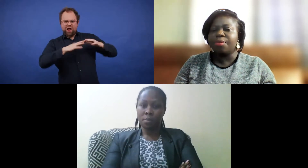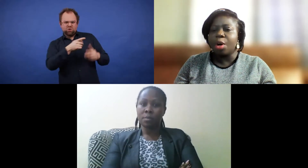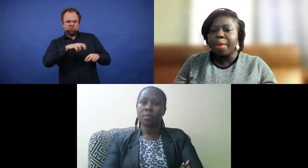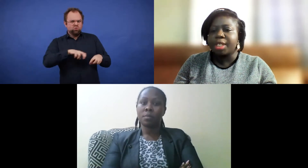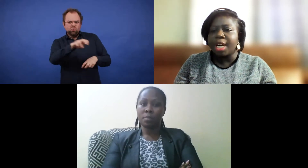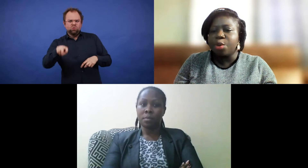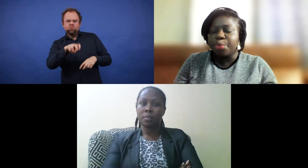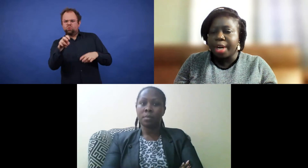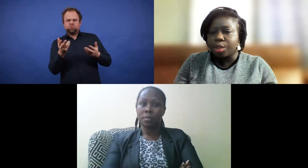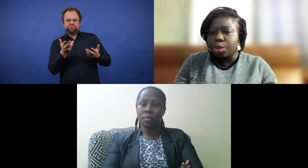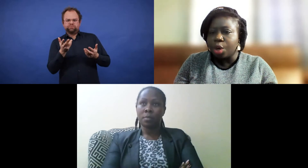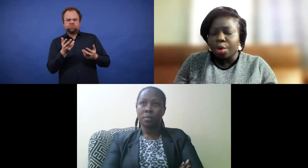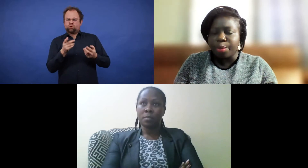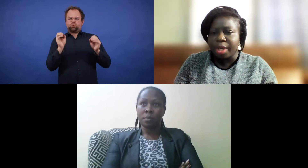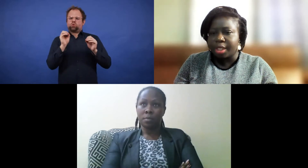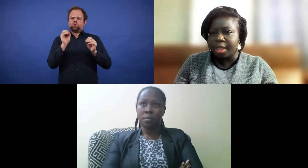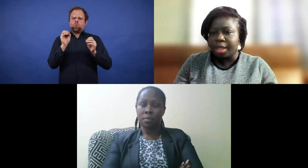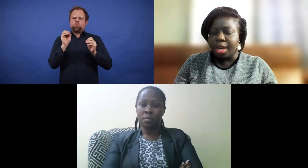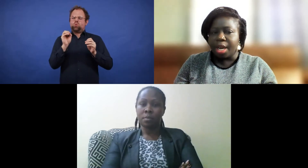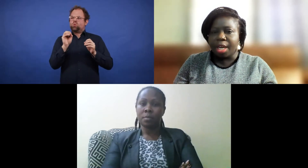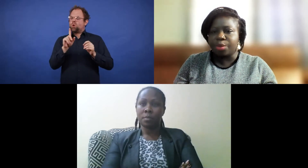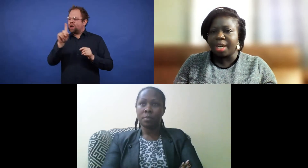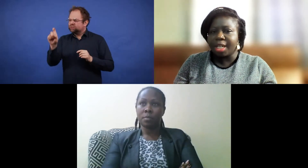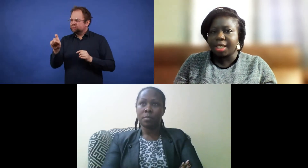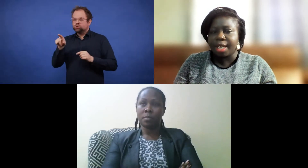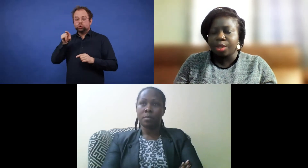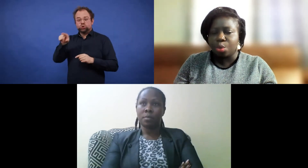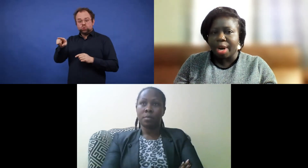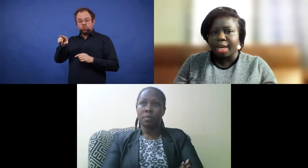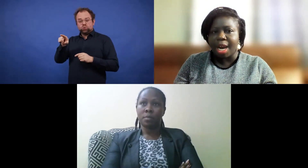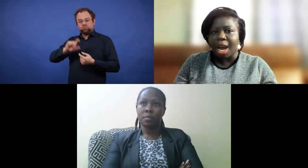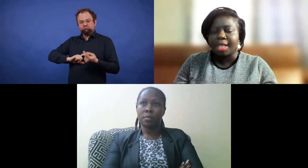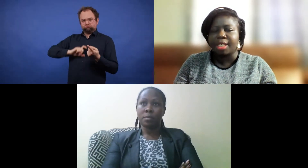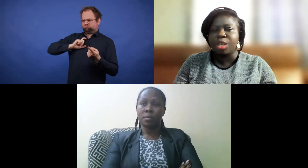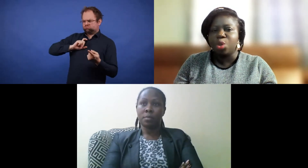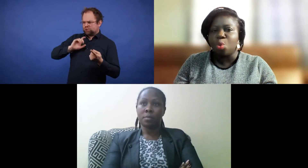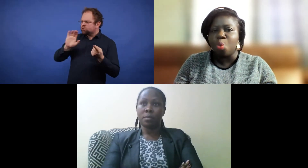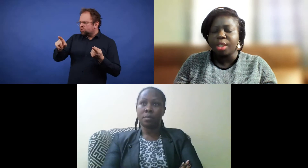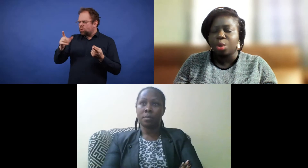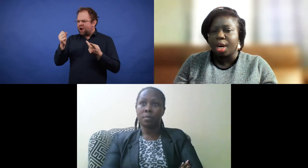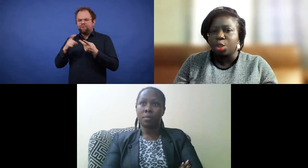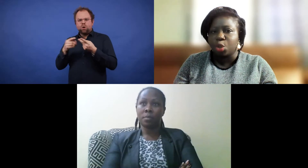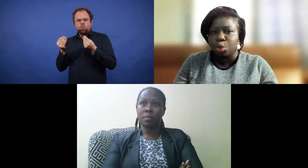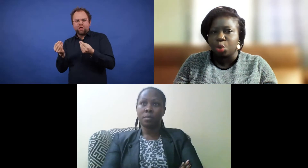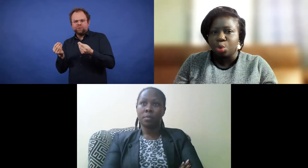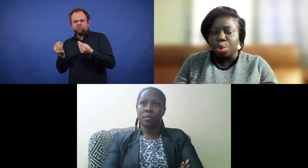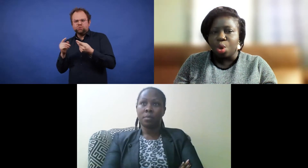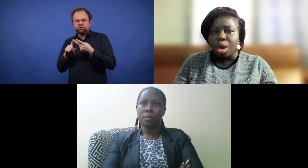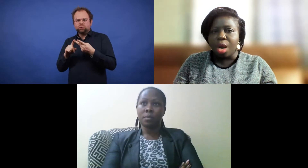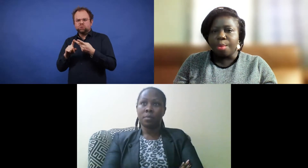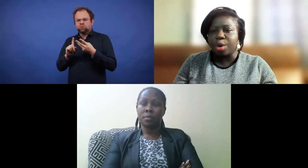what development can you bring to your community, it rather tends to asking you what you can